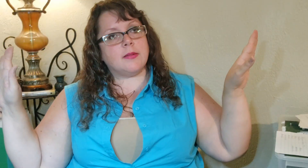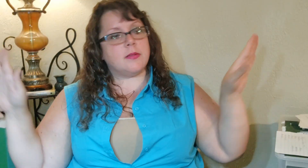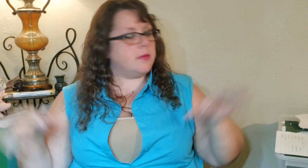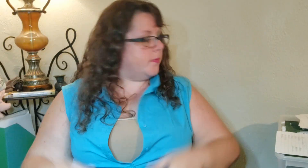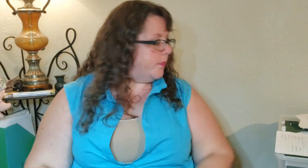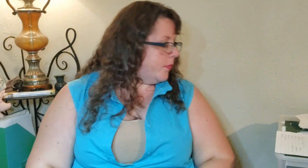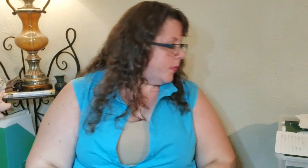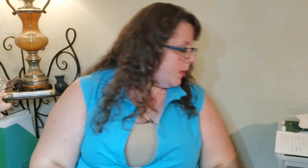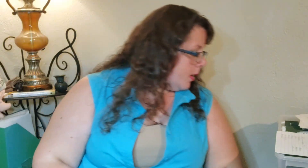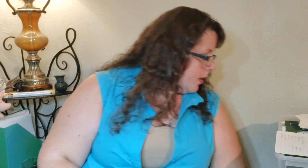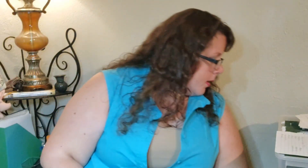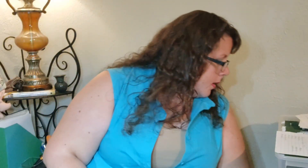wings.